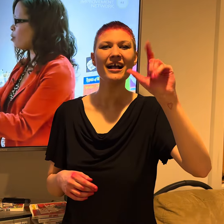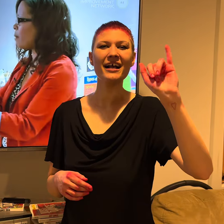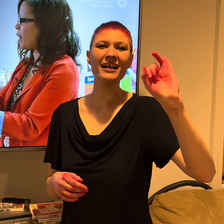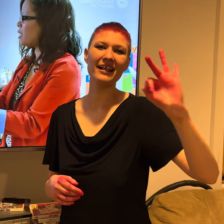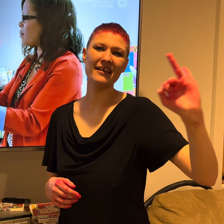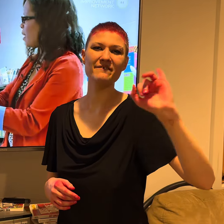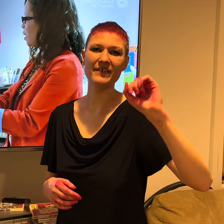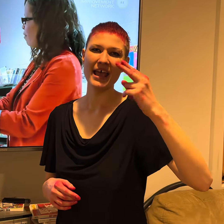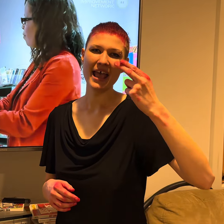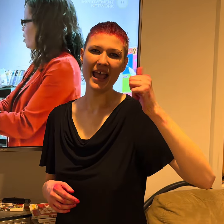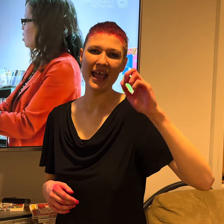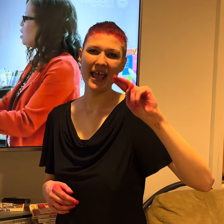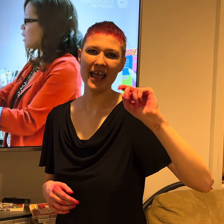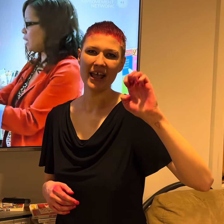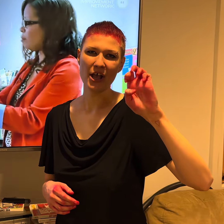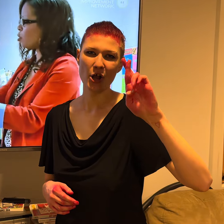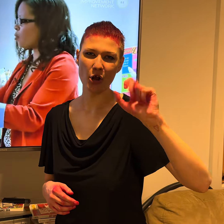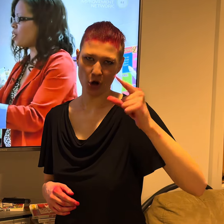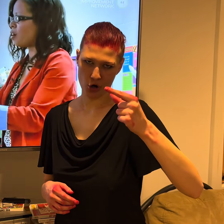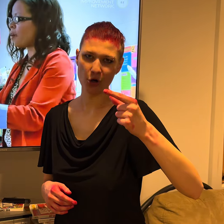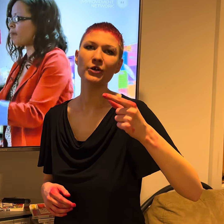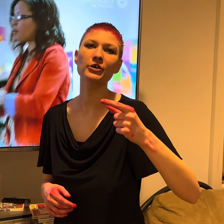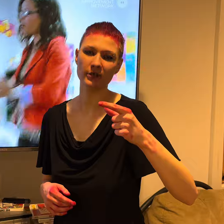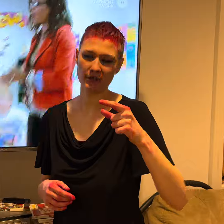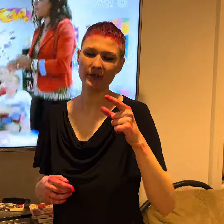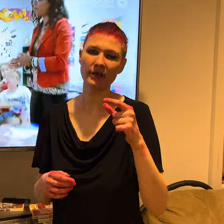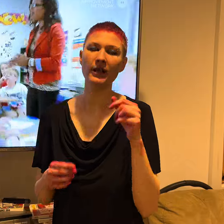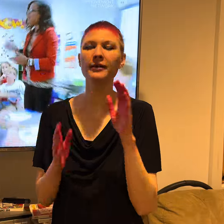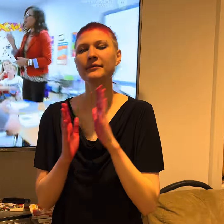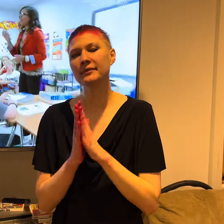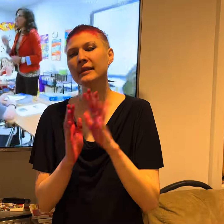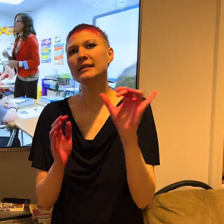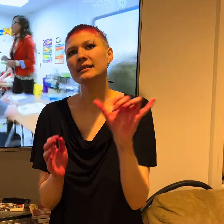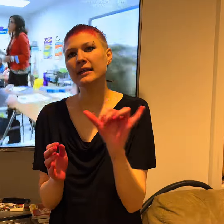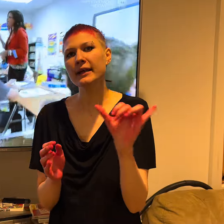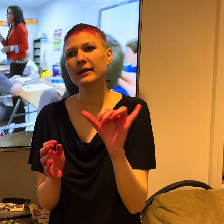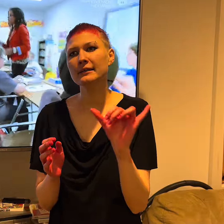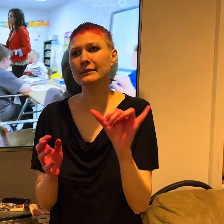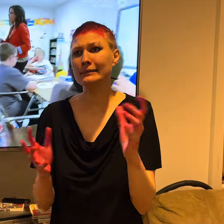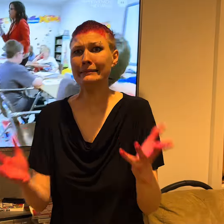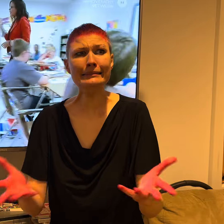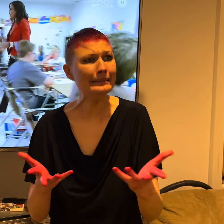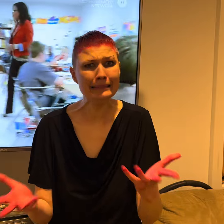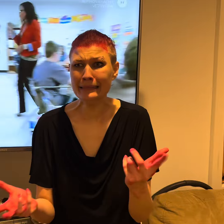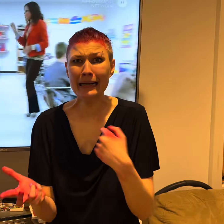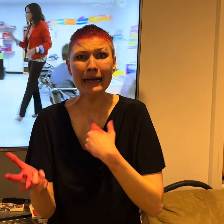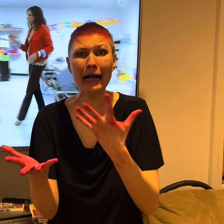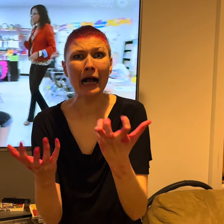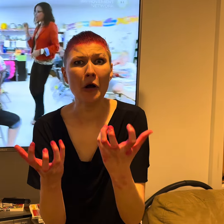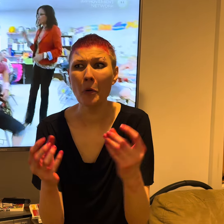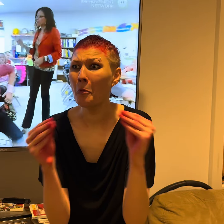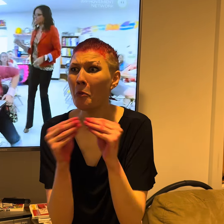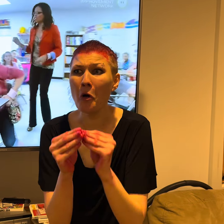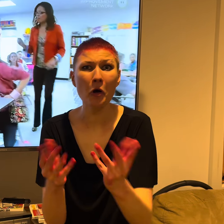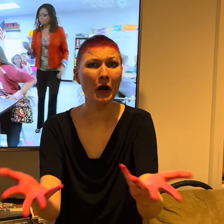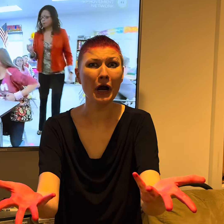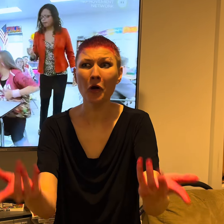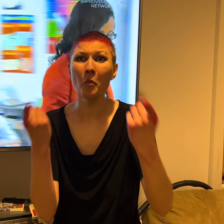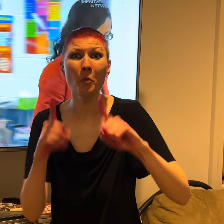brain to make an inference, to keep the story going. Okay, now I want you to keep in mind everything that we've just talked about.